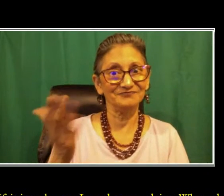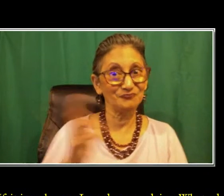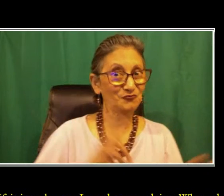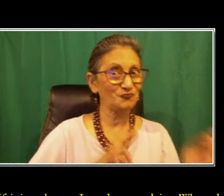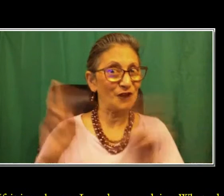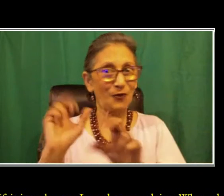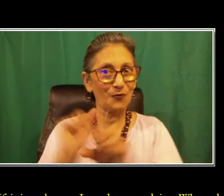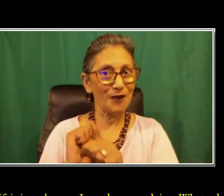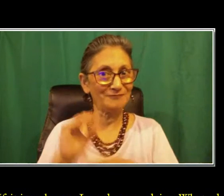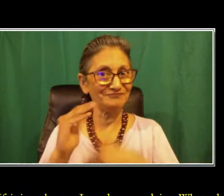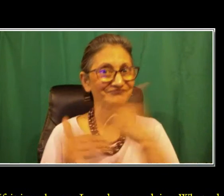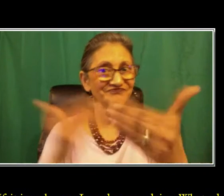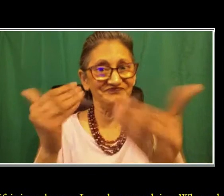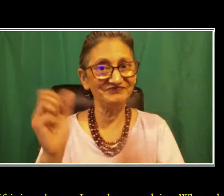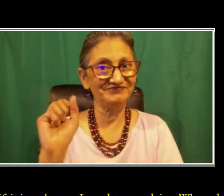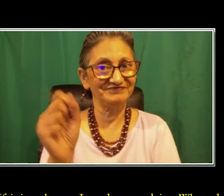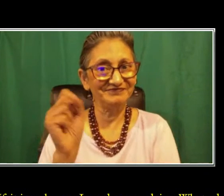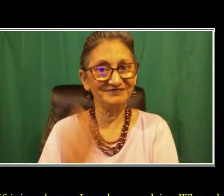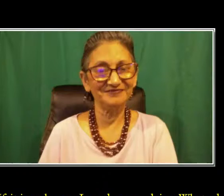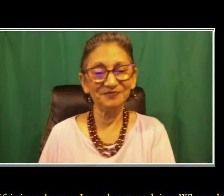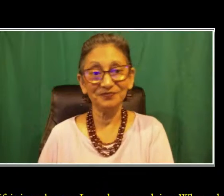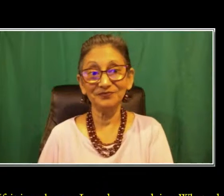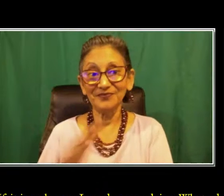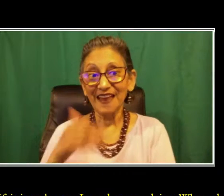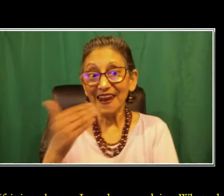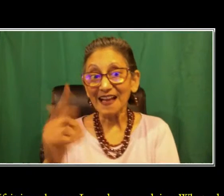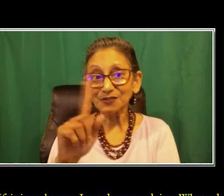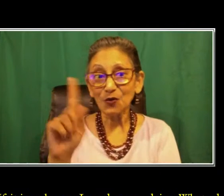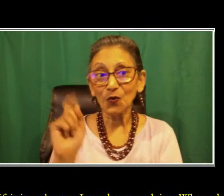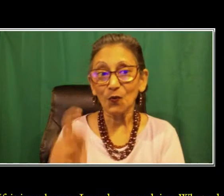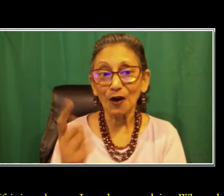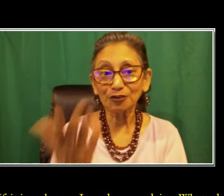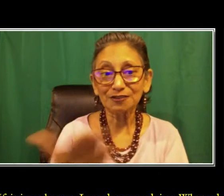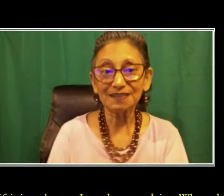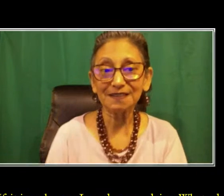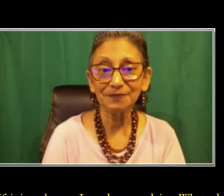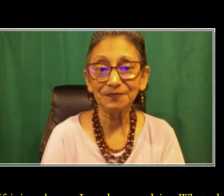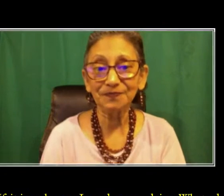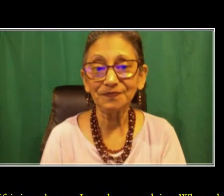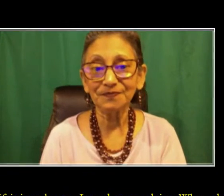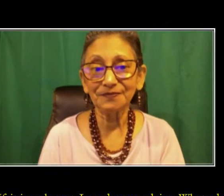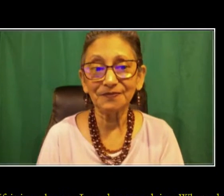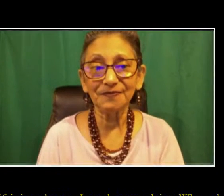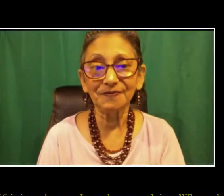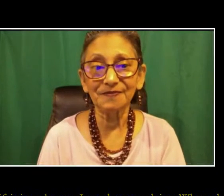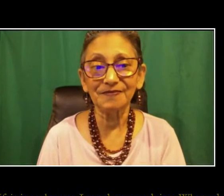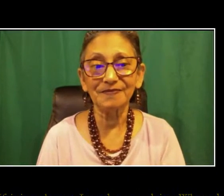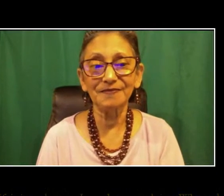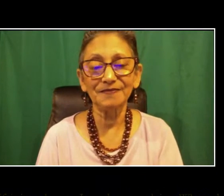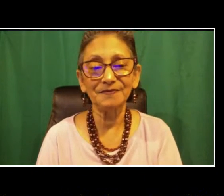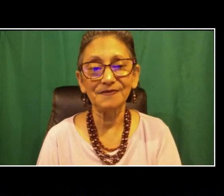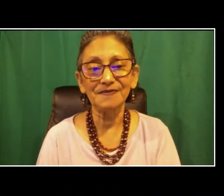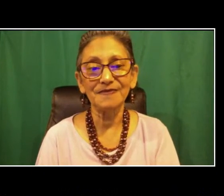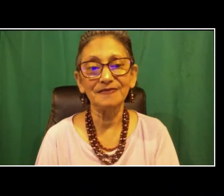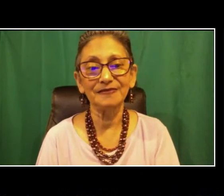Definitely. I'm looking forward to working with CalEd, and we are ready to move. Next question.